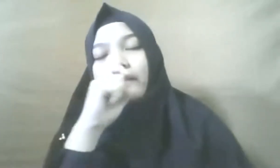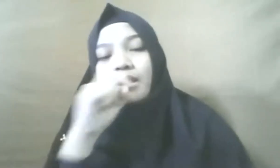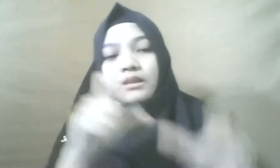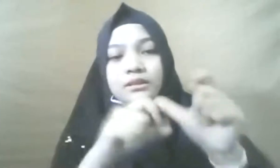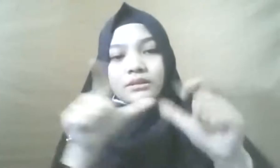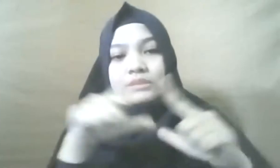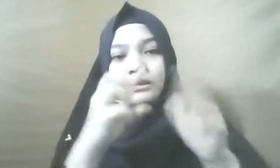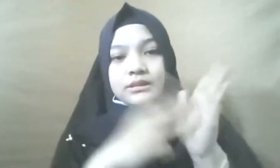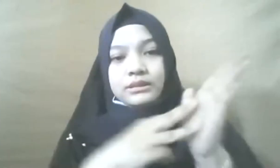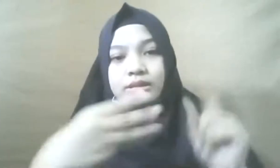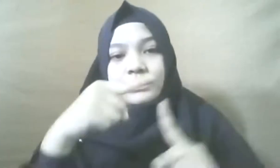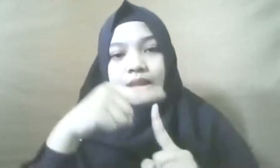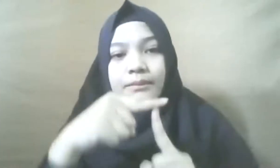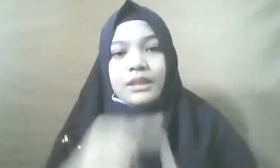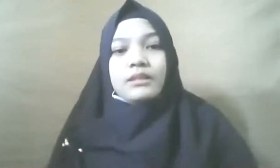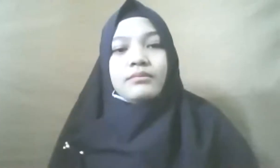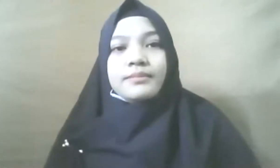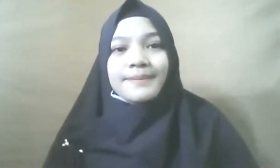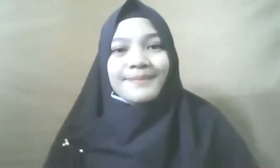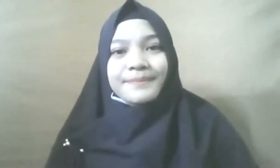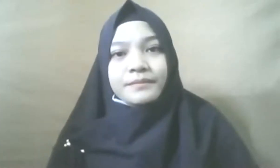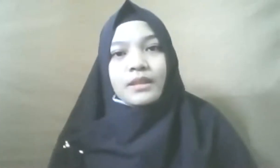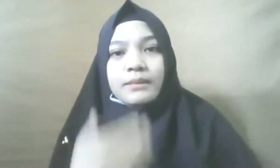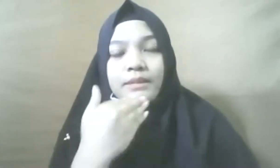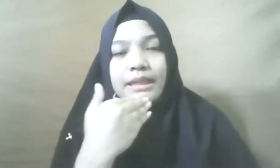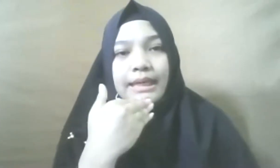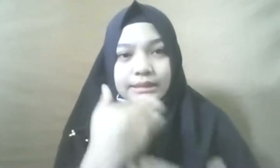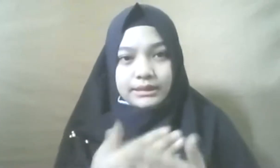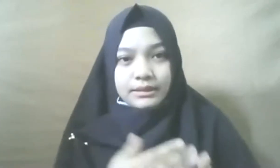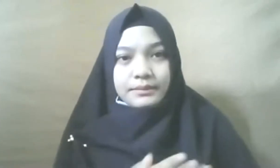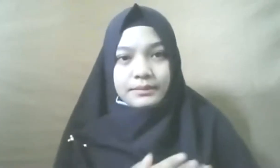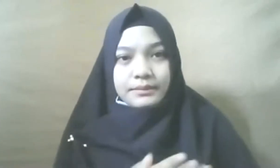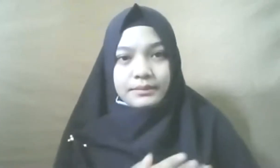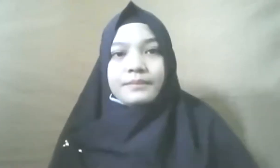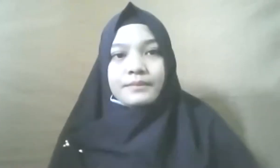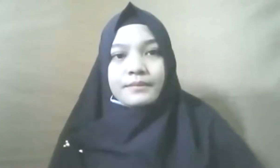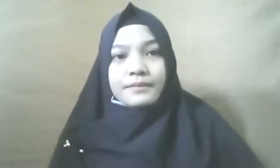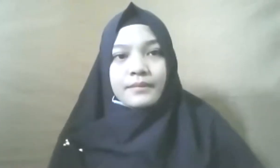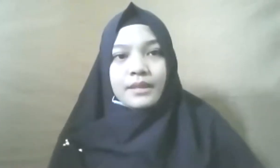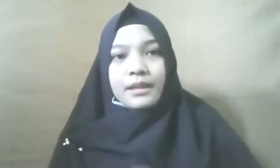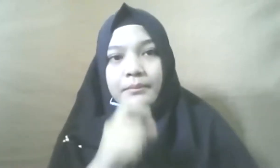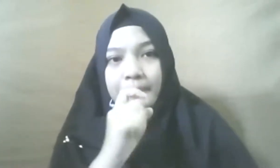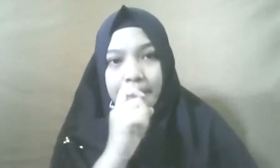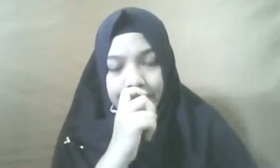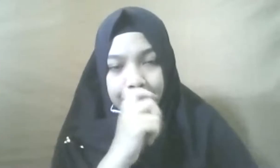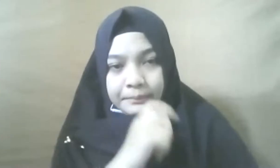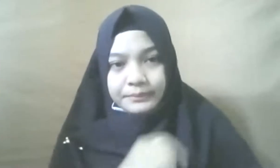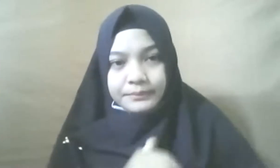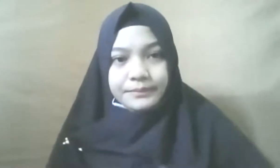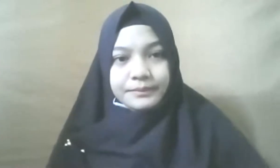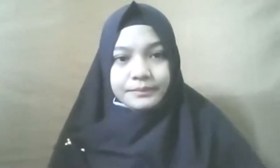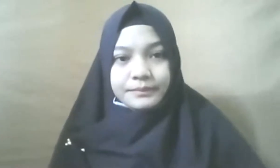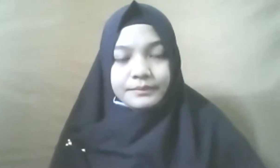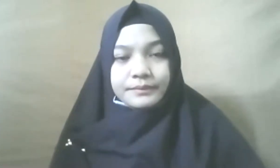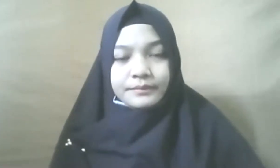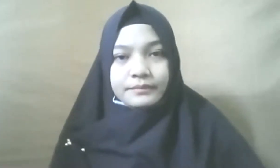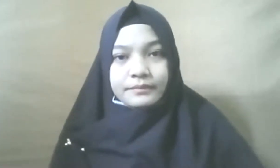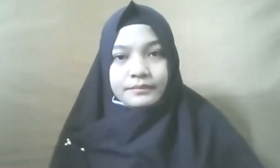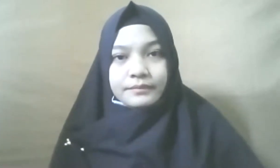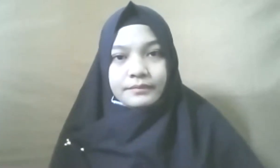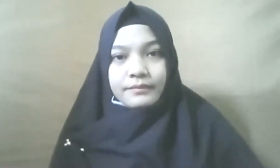over to you. Thank you, Pak Patunru. So let me